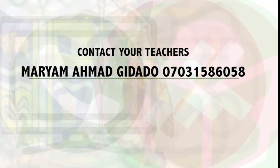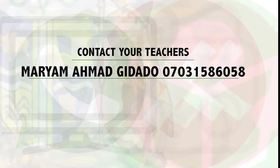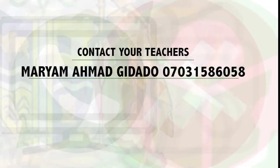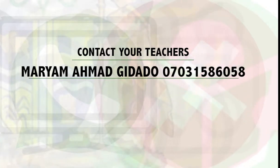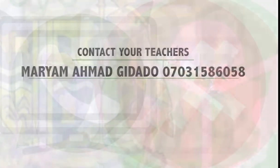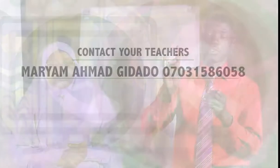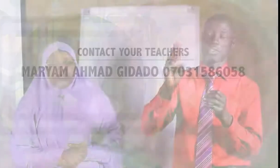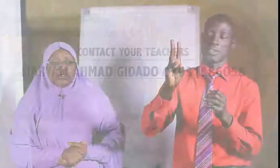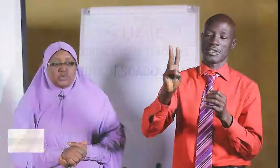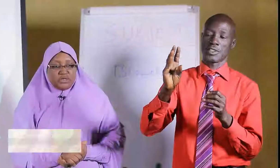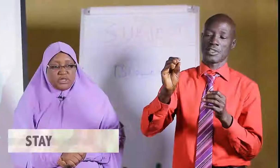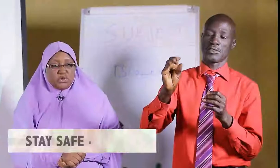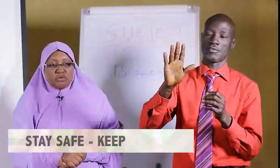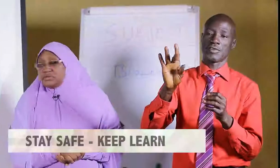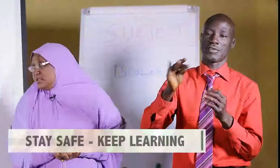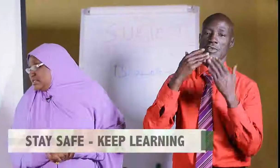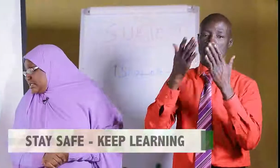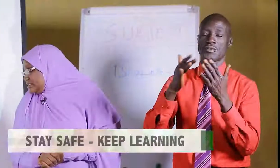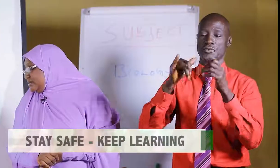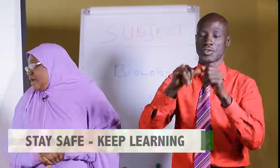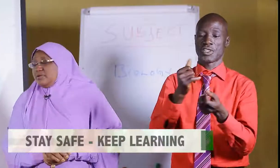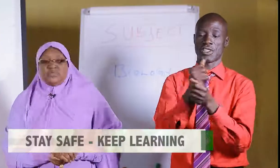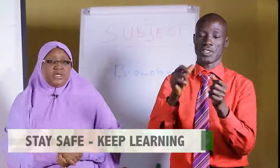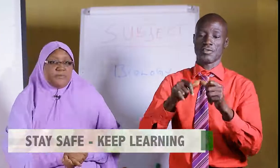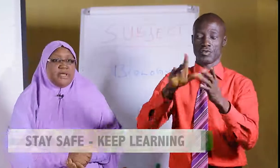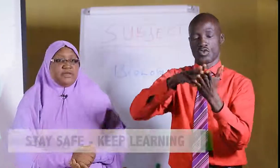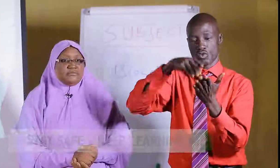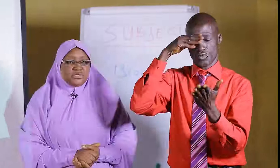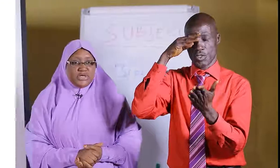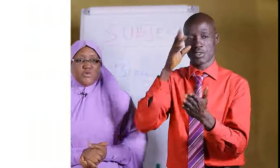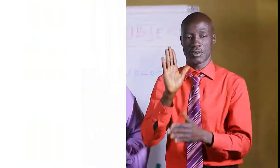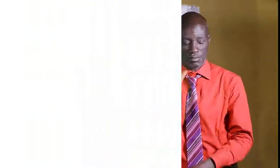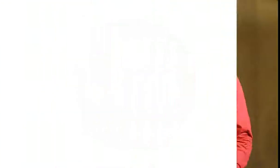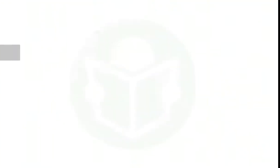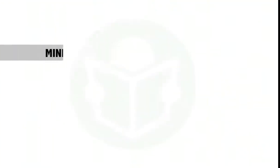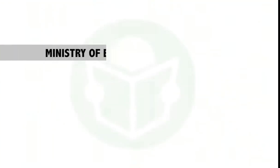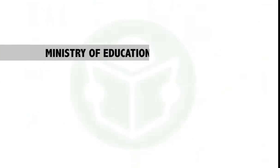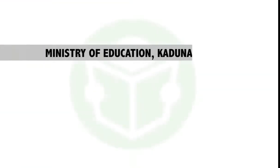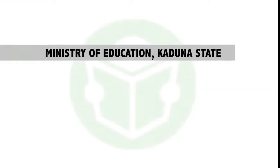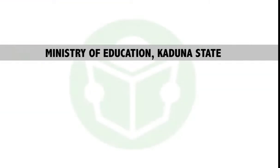070-3158-6058. So thank you, stay safe and keep learning. Thank you.